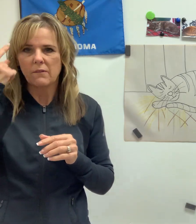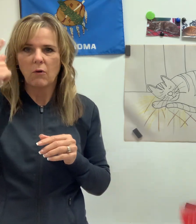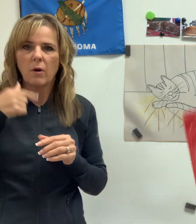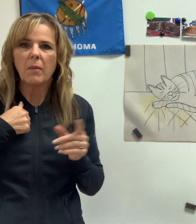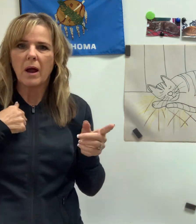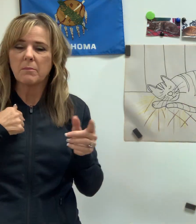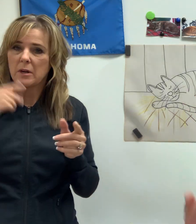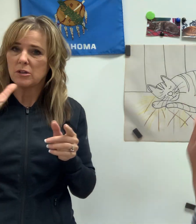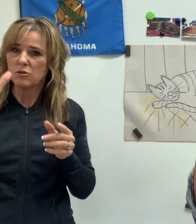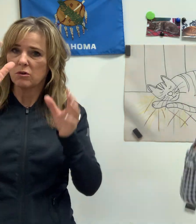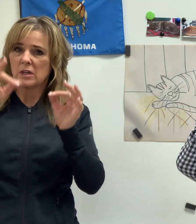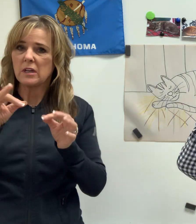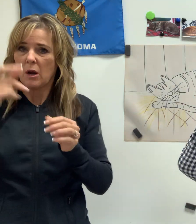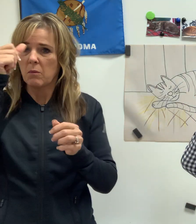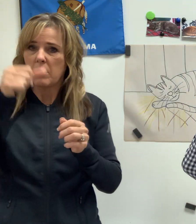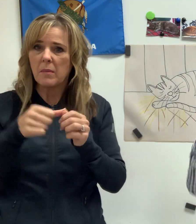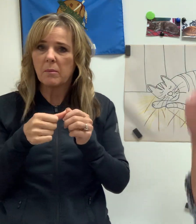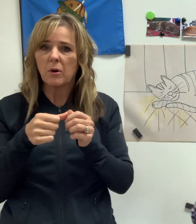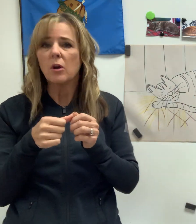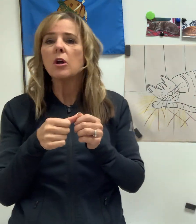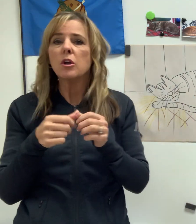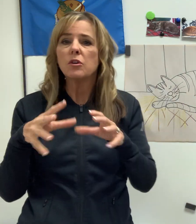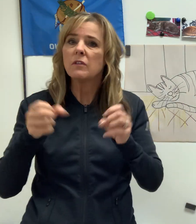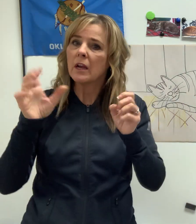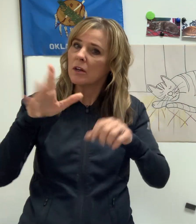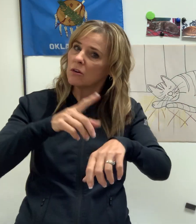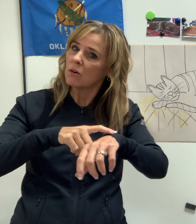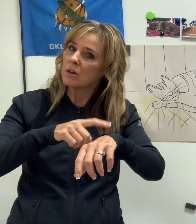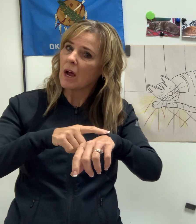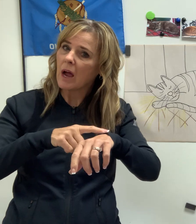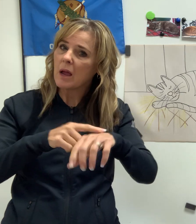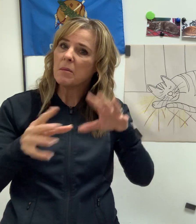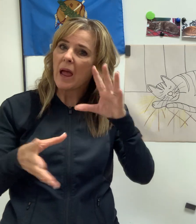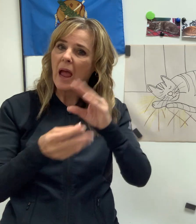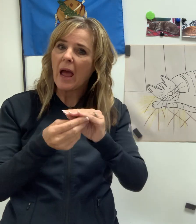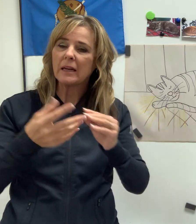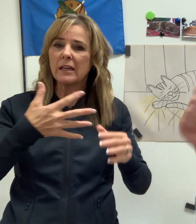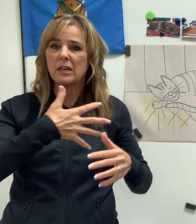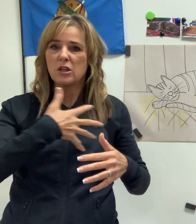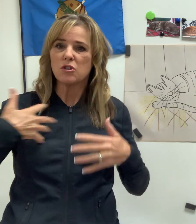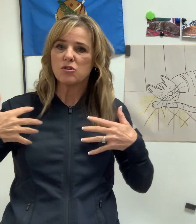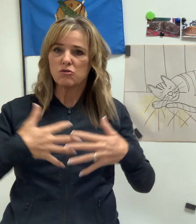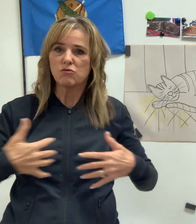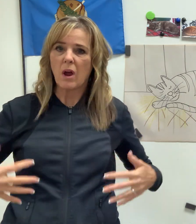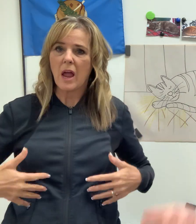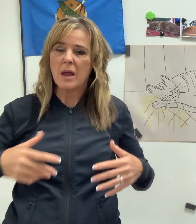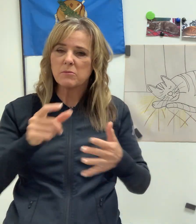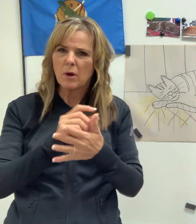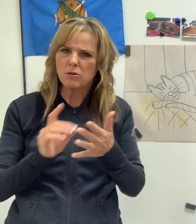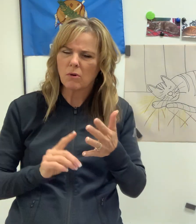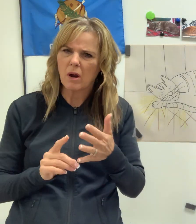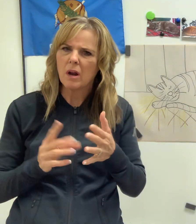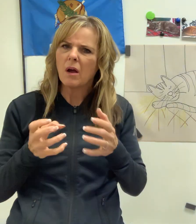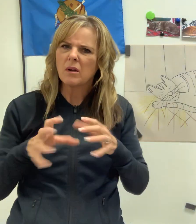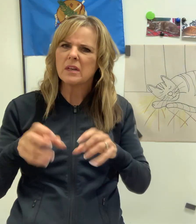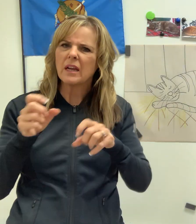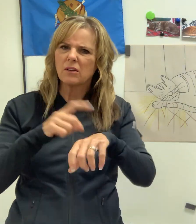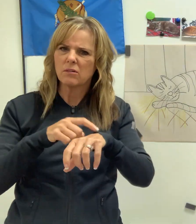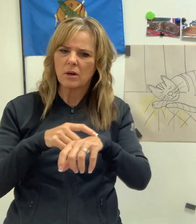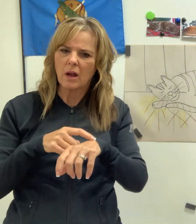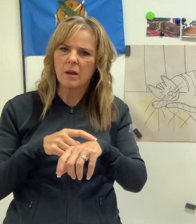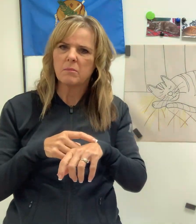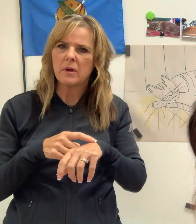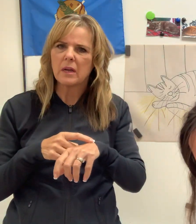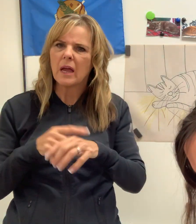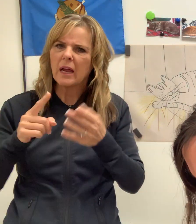it's up to you. And remember, you've taken your time adding stripes by drawing. I want you to take your time and add